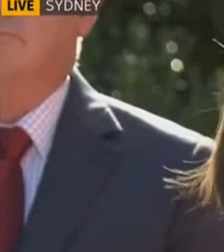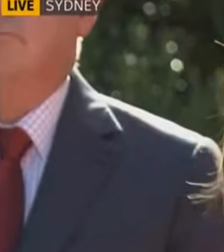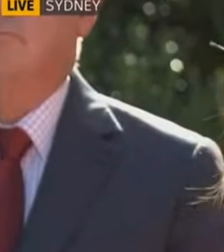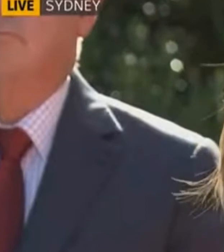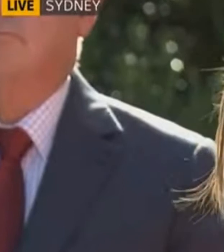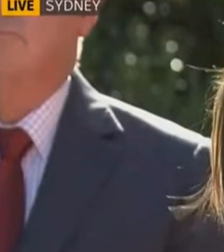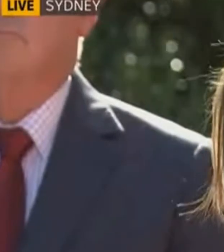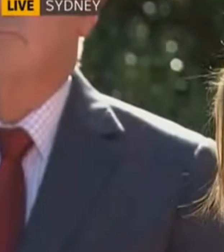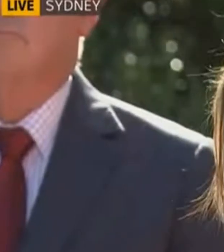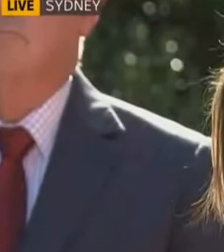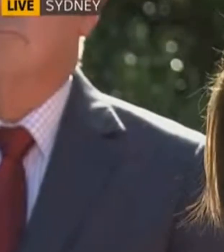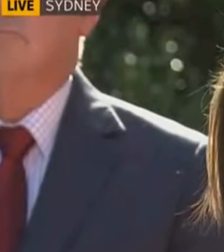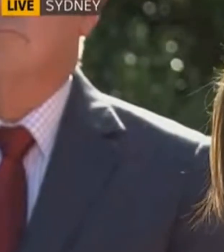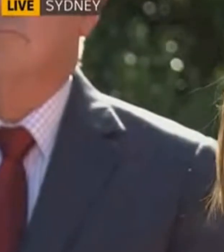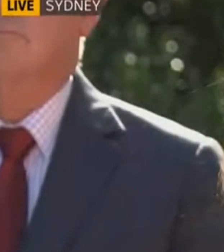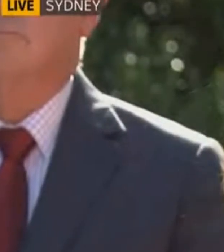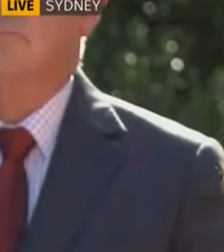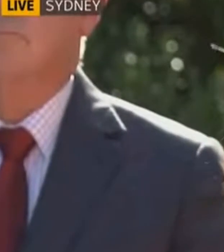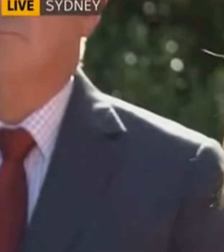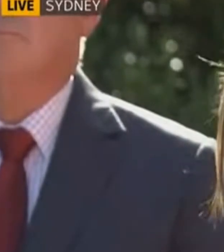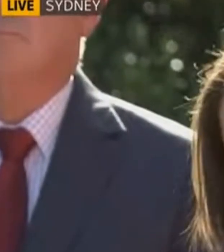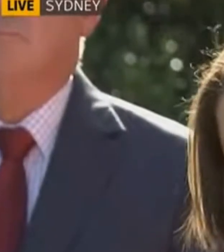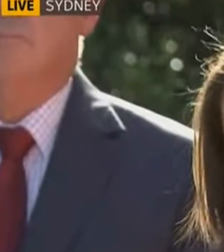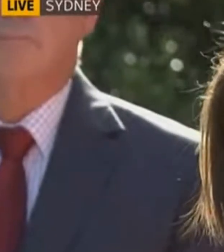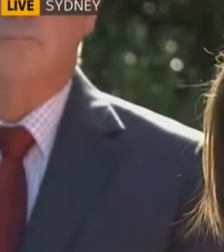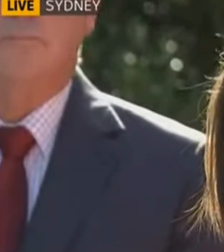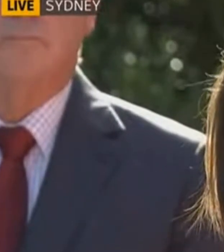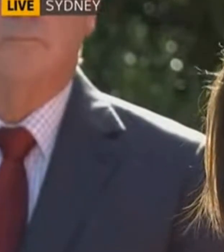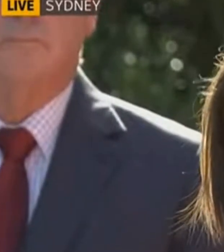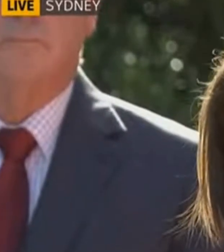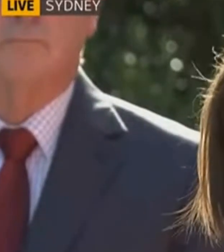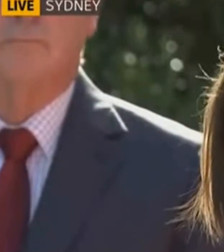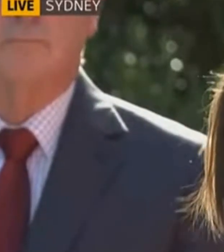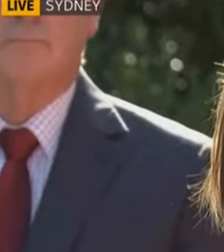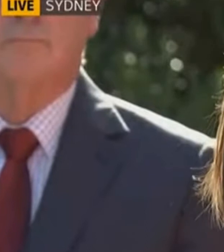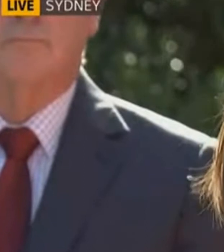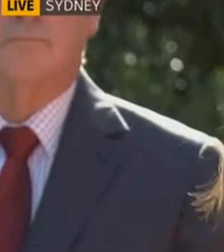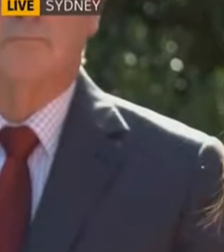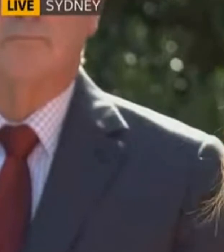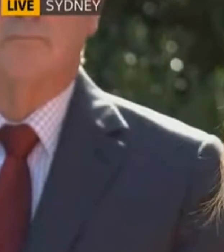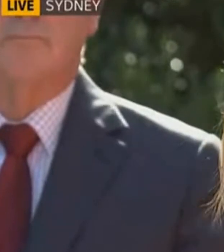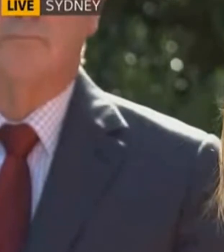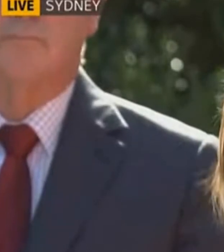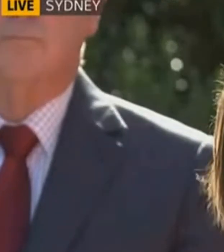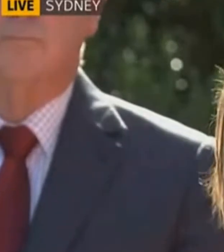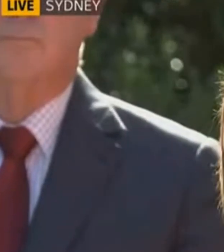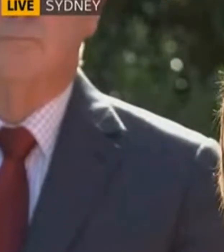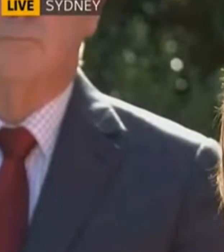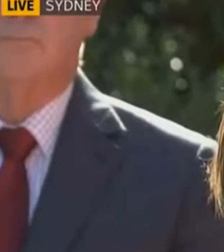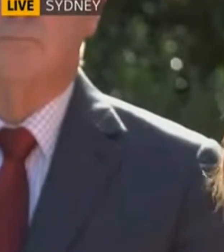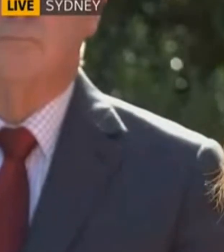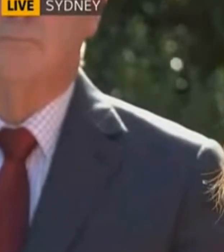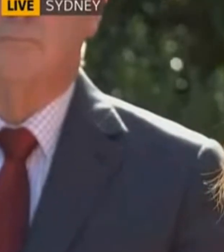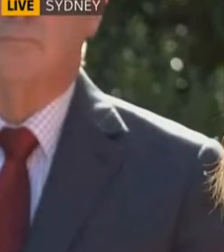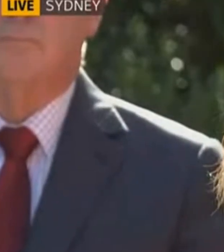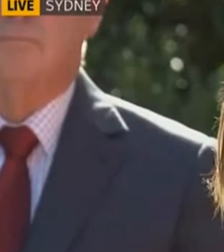border unless they have a special permit or some exemption. We have done this based on health advice, and especially given the fact